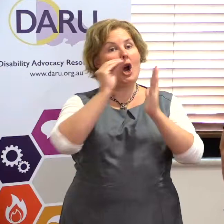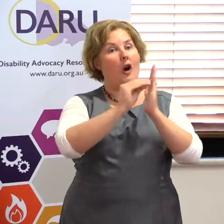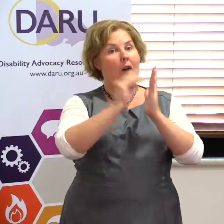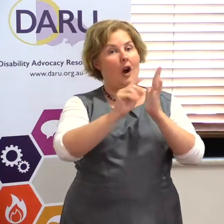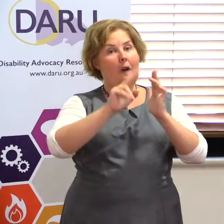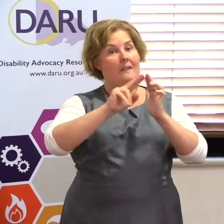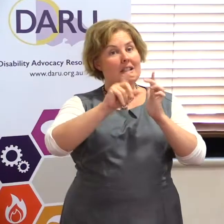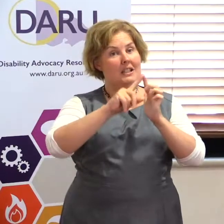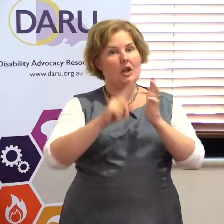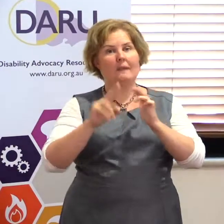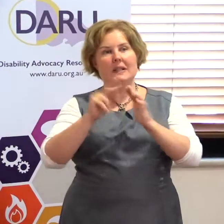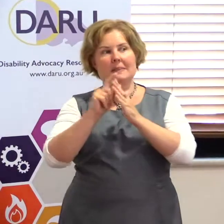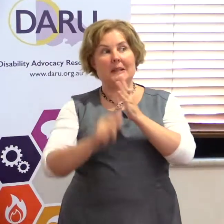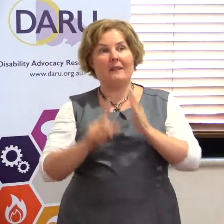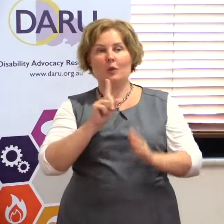Thank you.